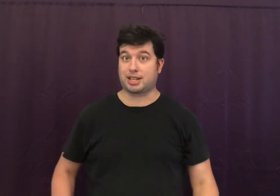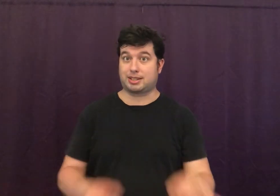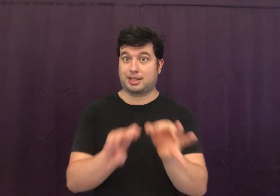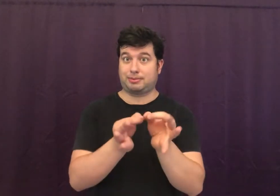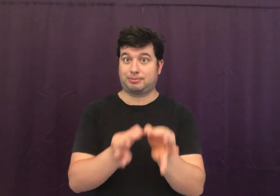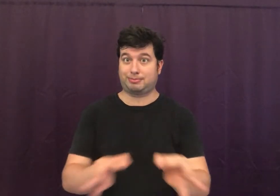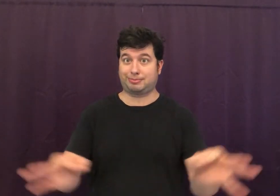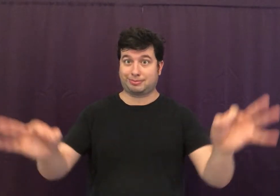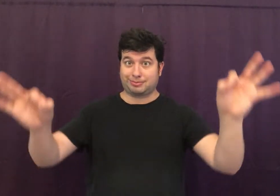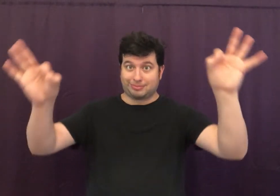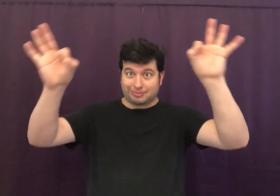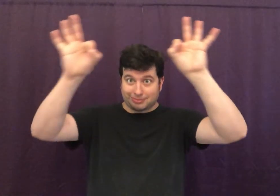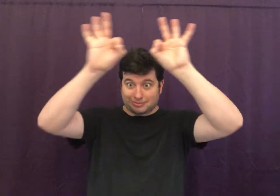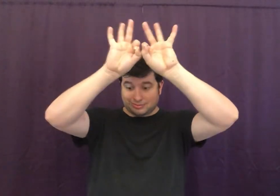important.